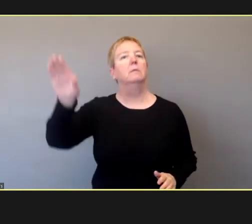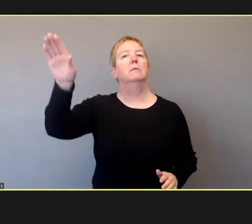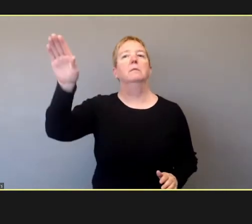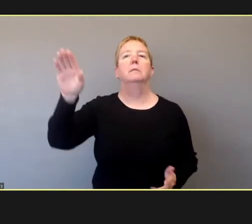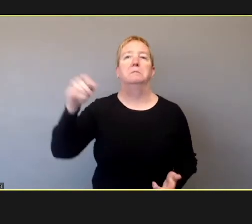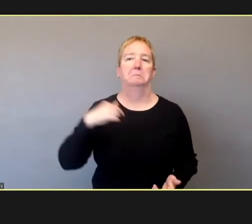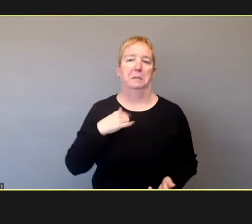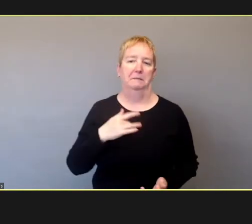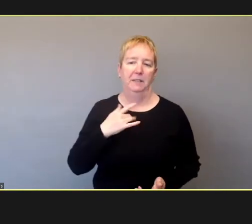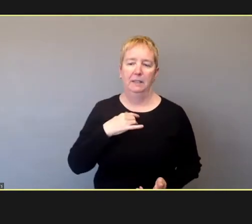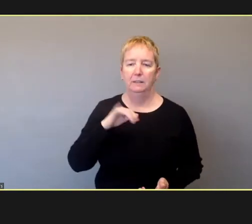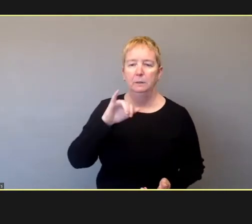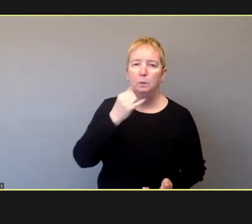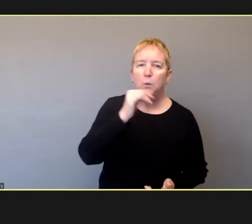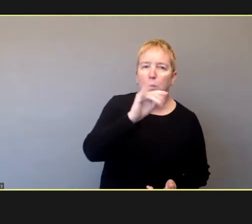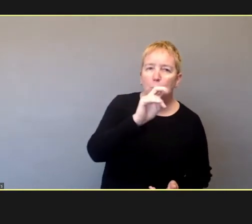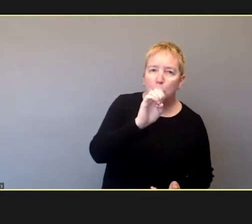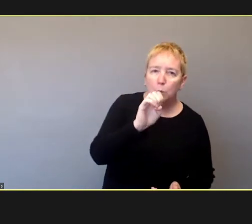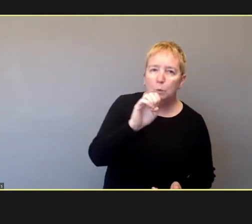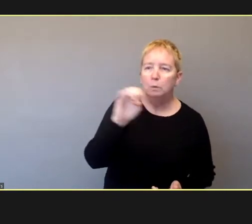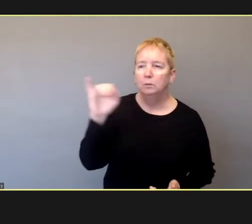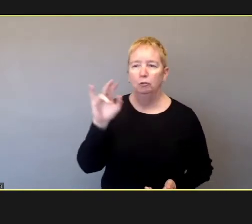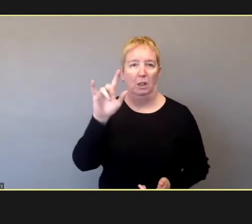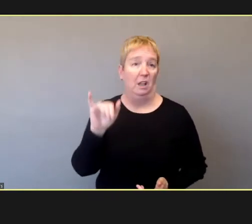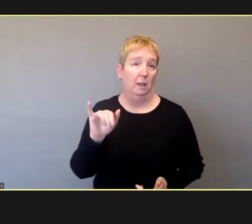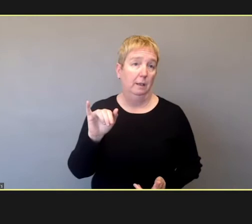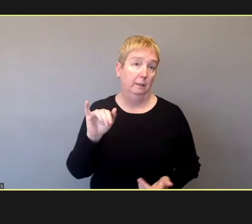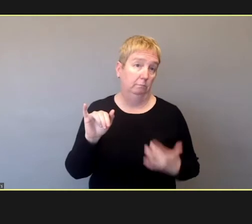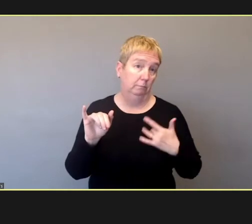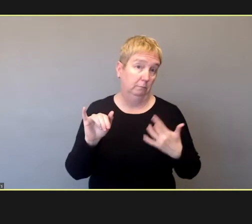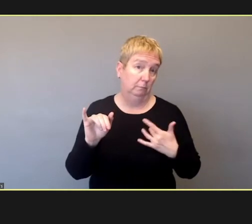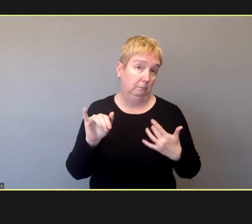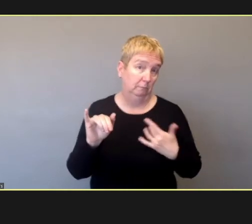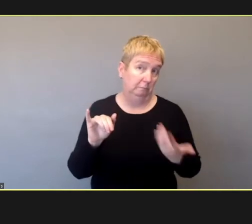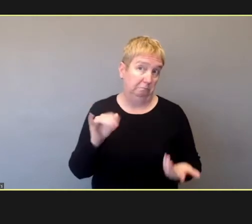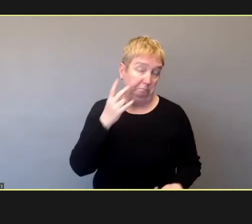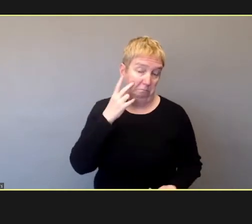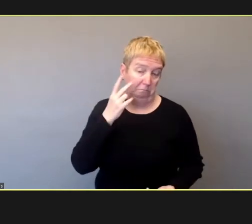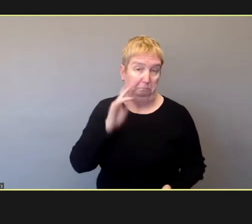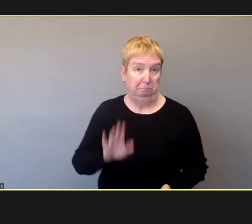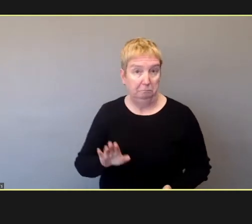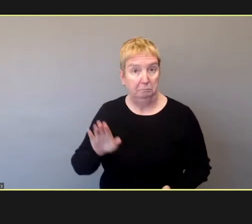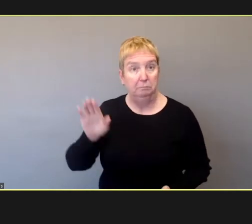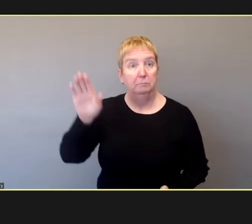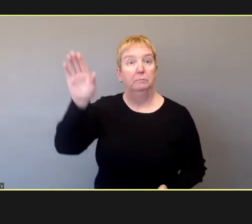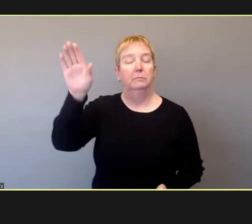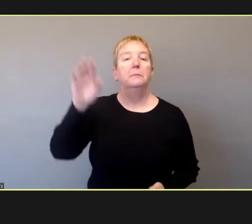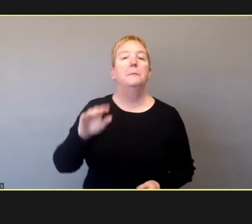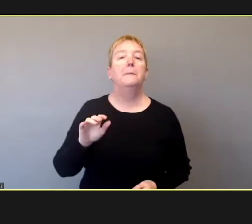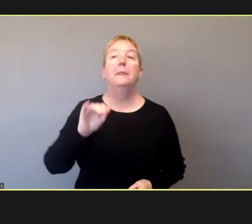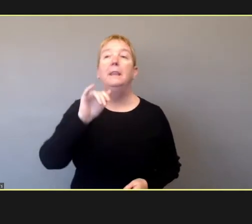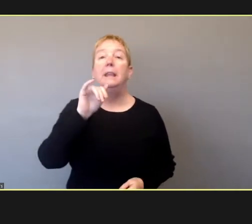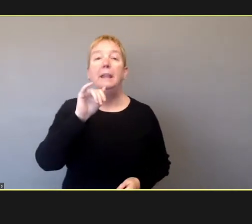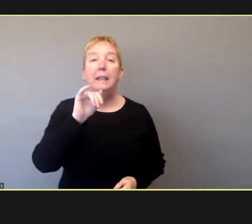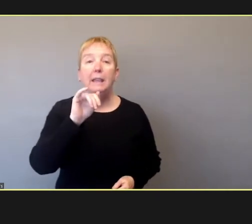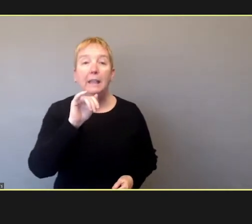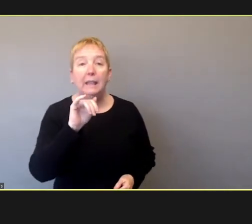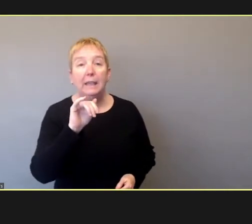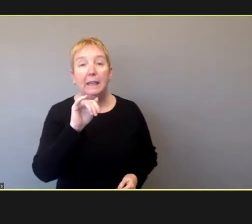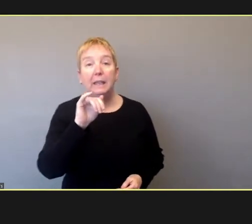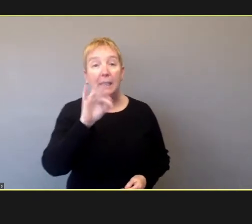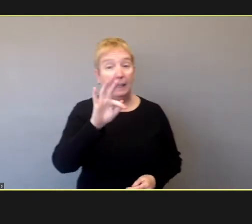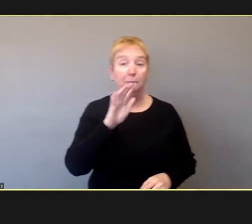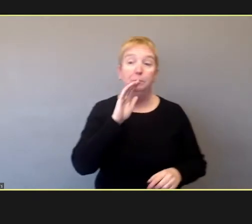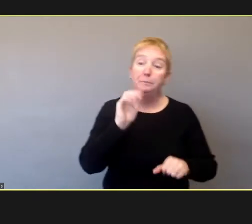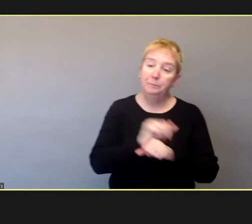or July timeframe. And as I said earlier, if we do have that big uptick in cases, and we have 5,000 cases